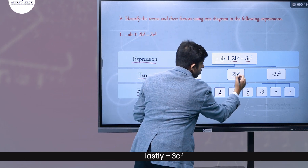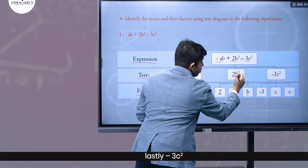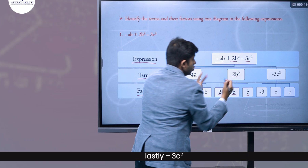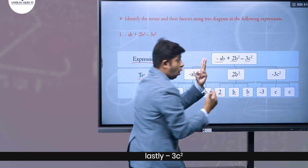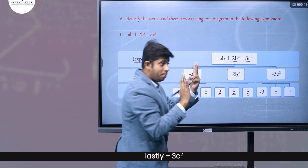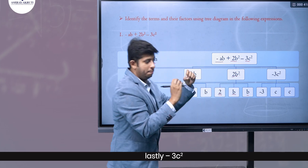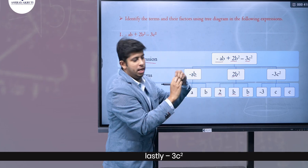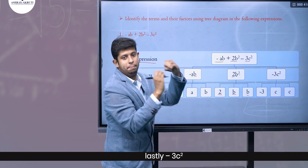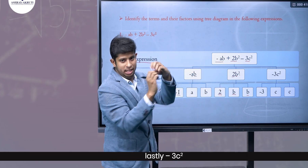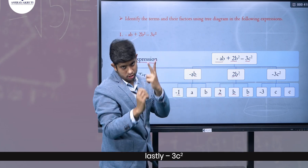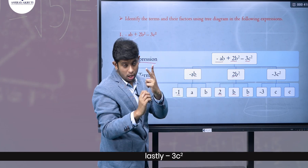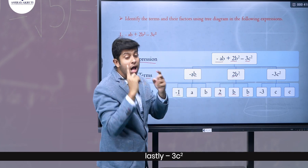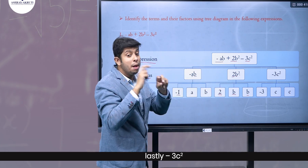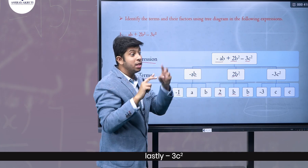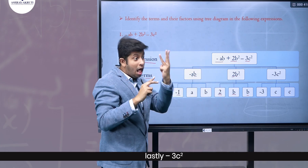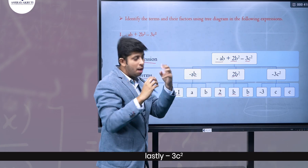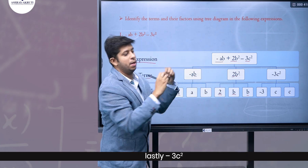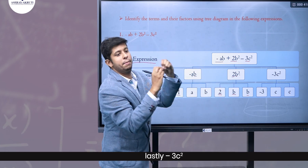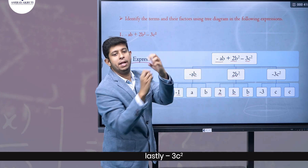And lastly, for minus 3C square,